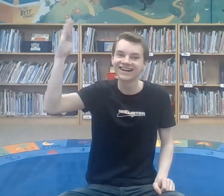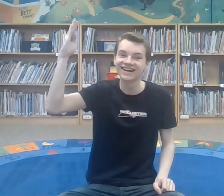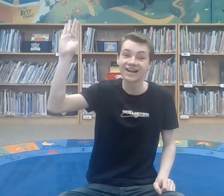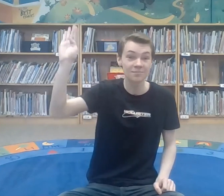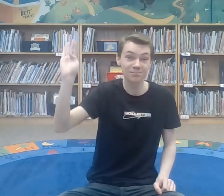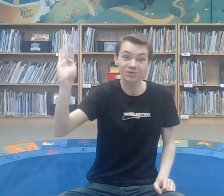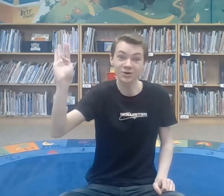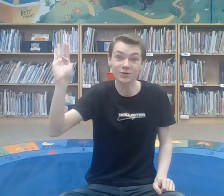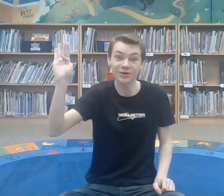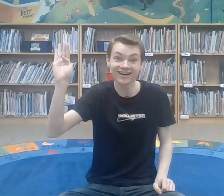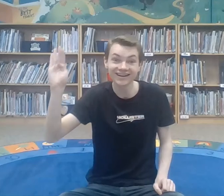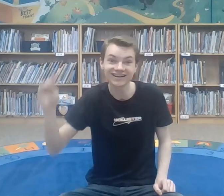Blue!